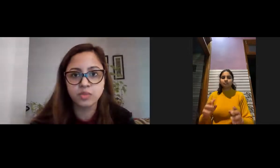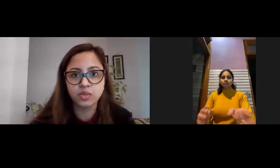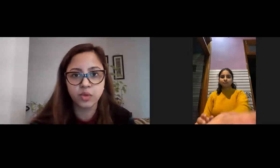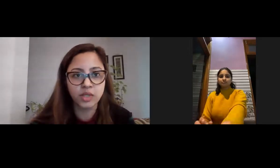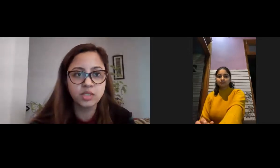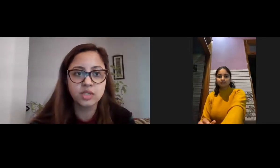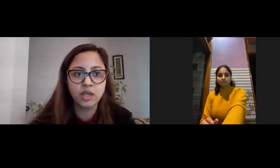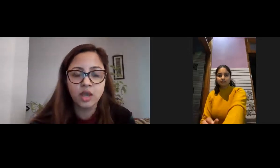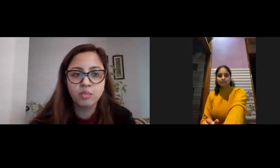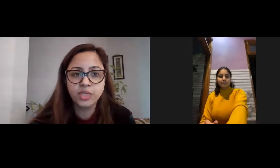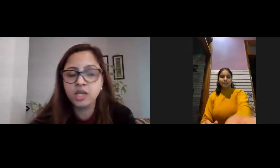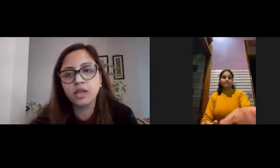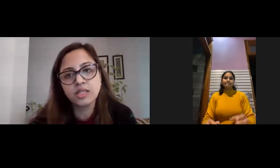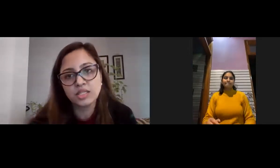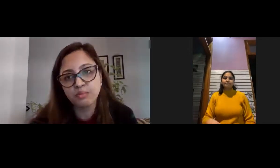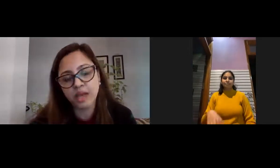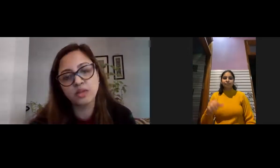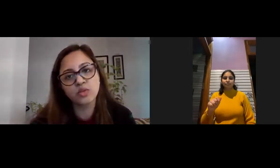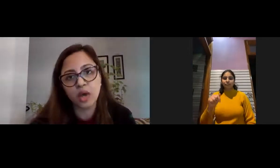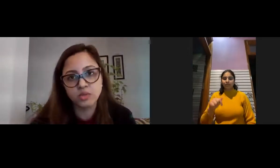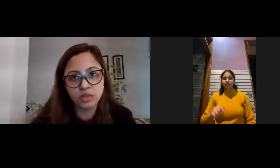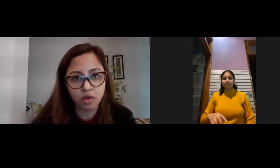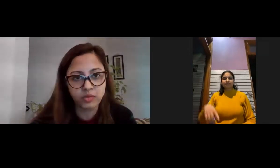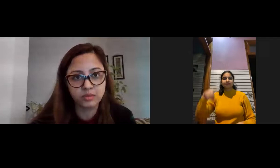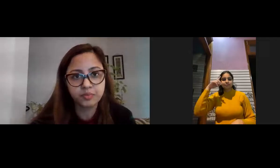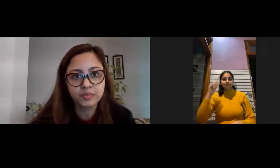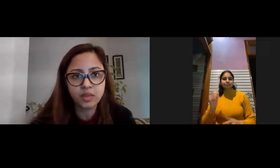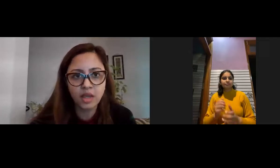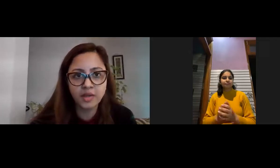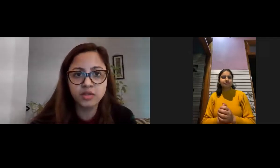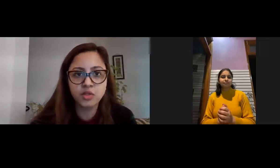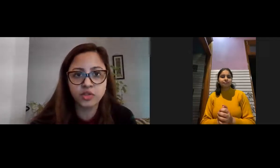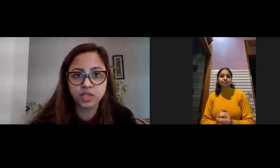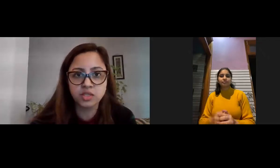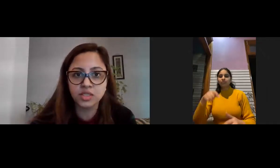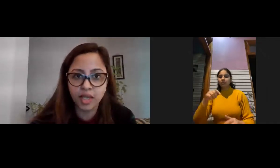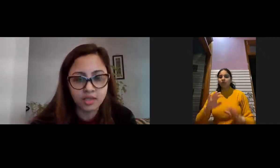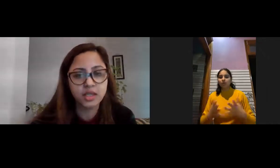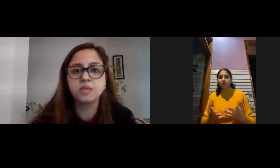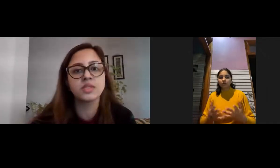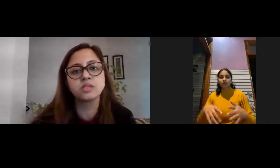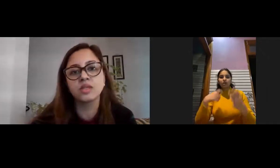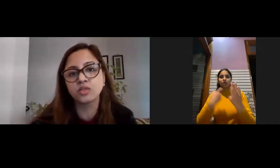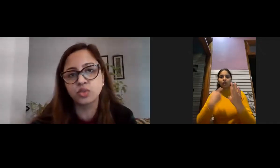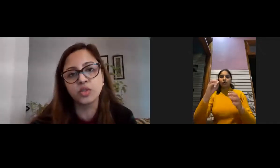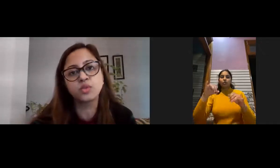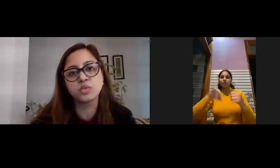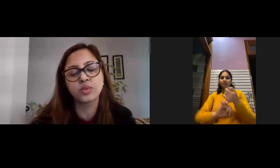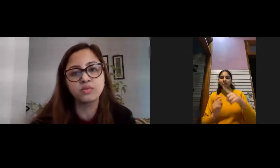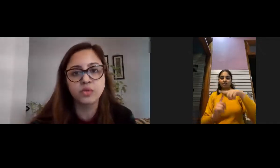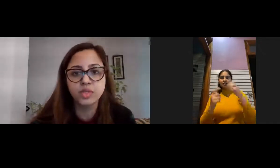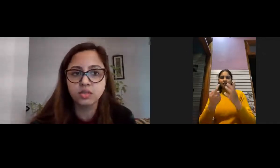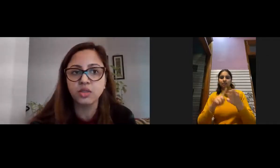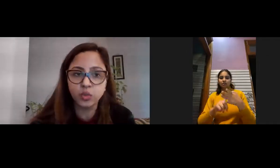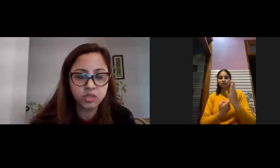straight away come to the point. Bertha is mad throughout the novel. And Rochester's handicap is introduced